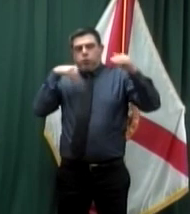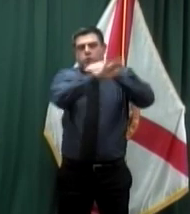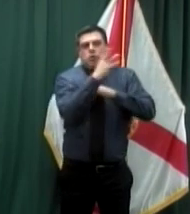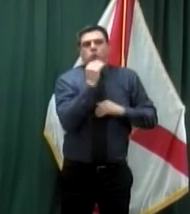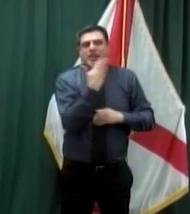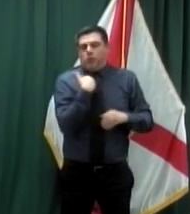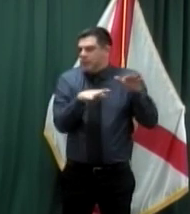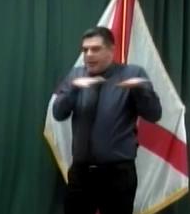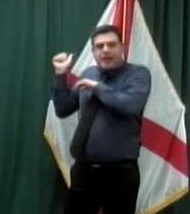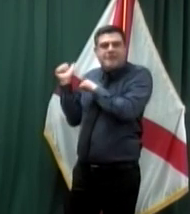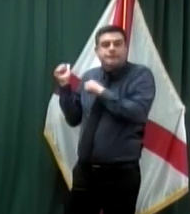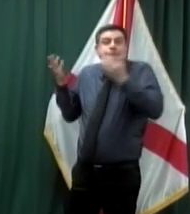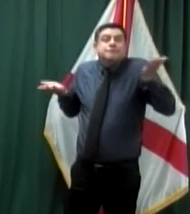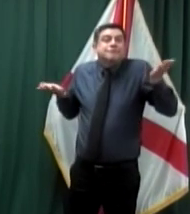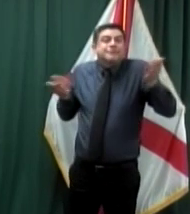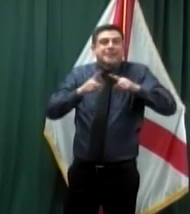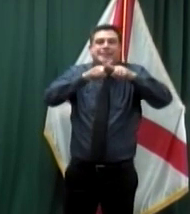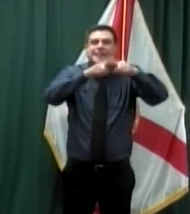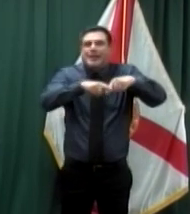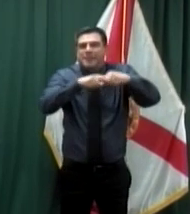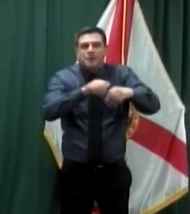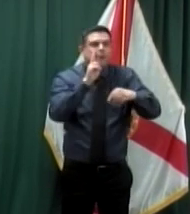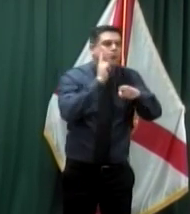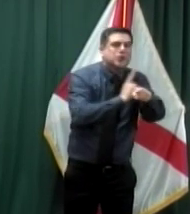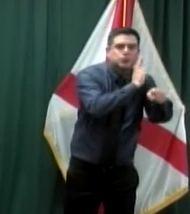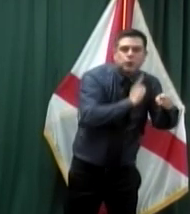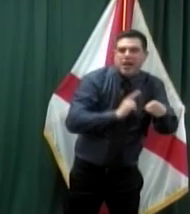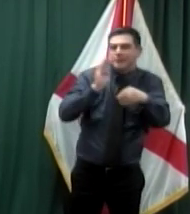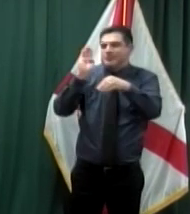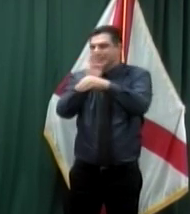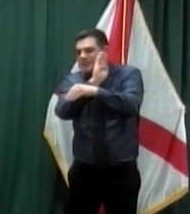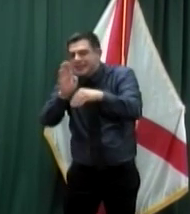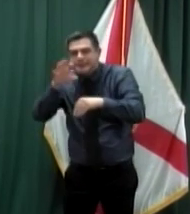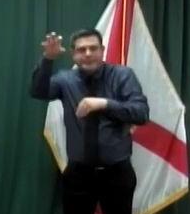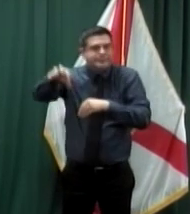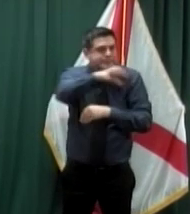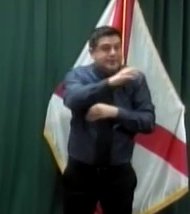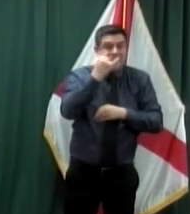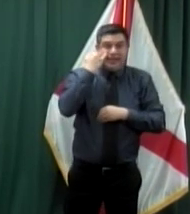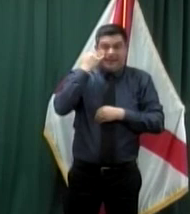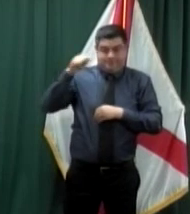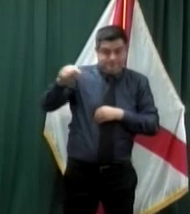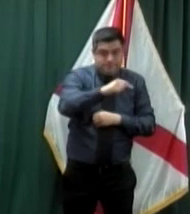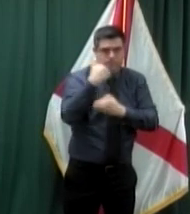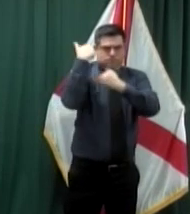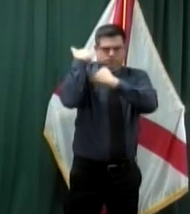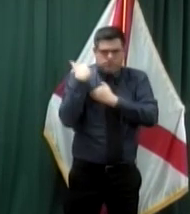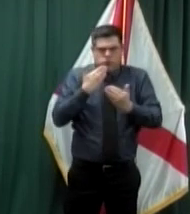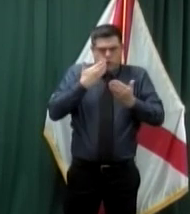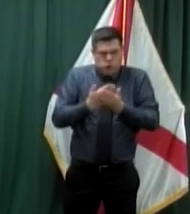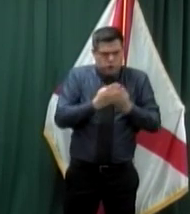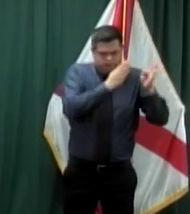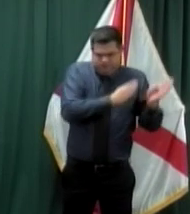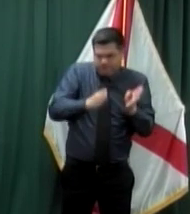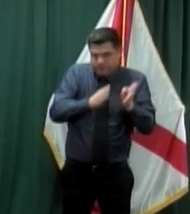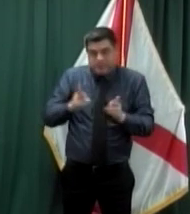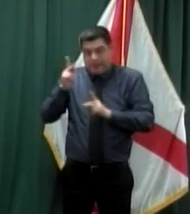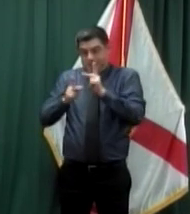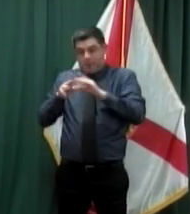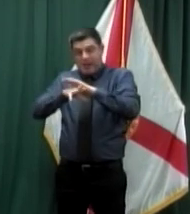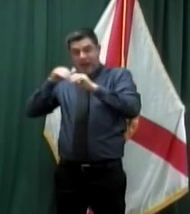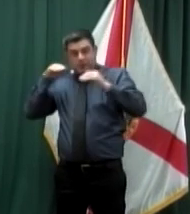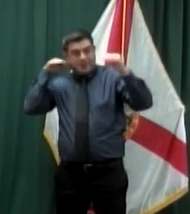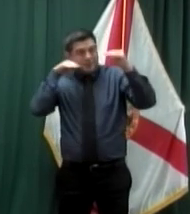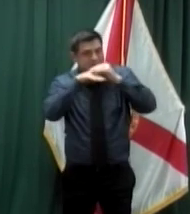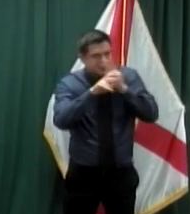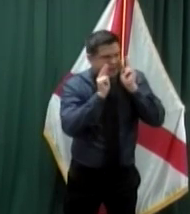outlet, if they don't feel safe interacting with your employees and other customers throughout there, the surveys obviously